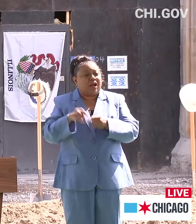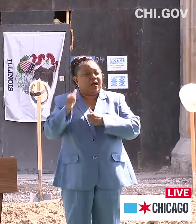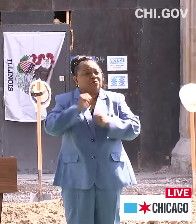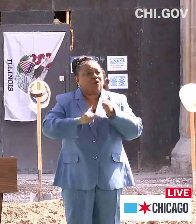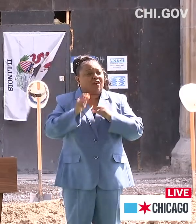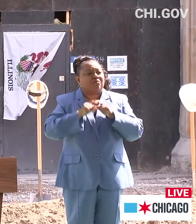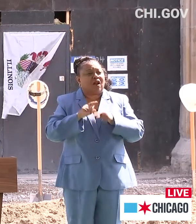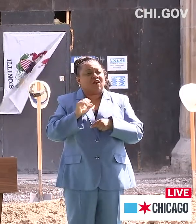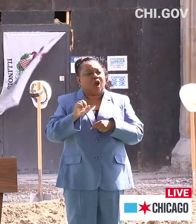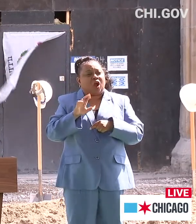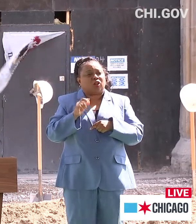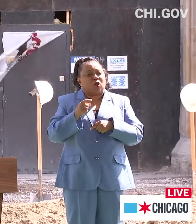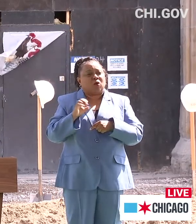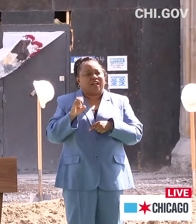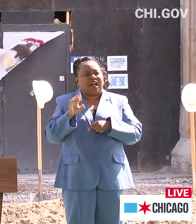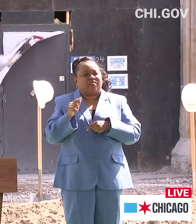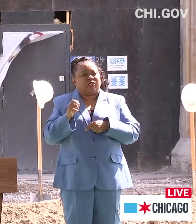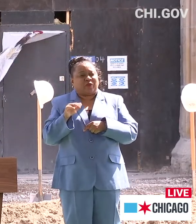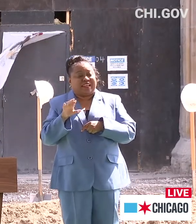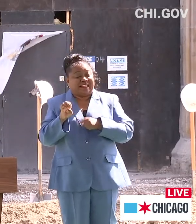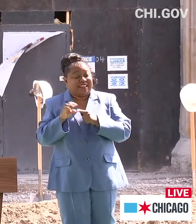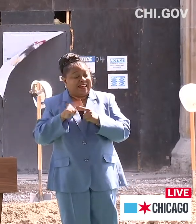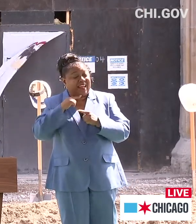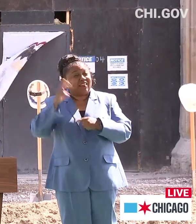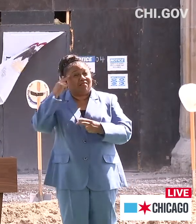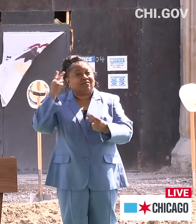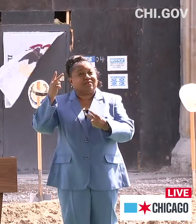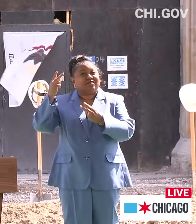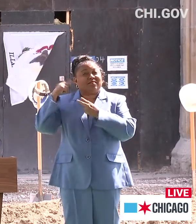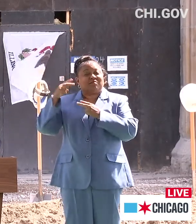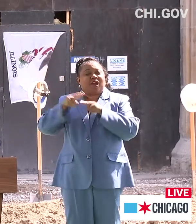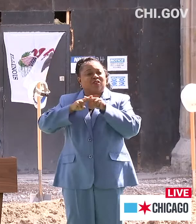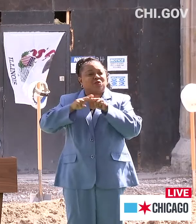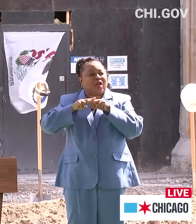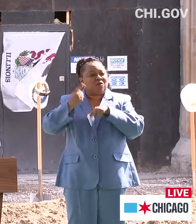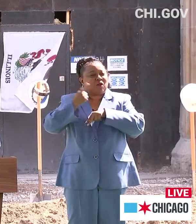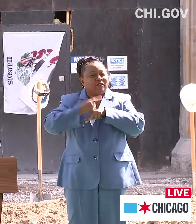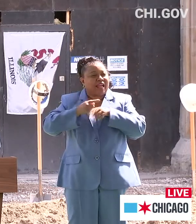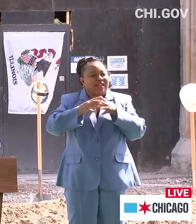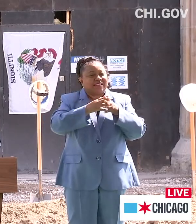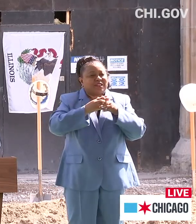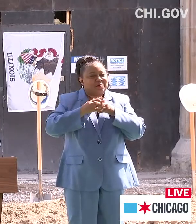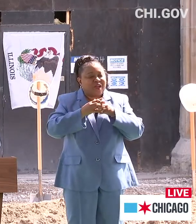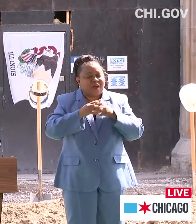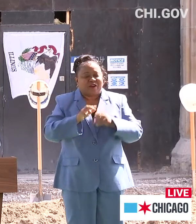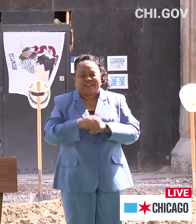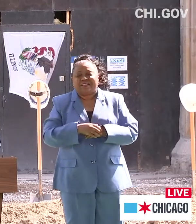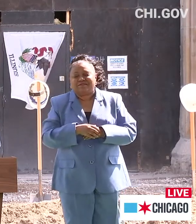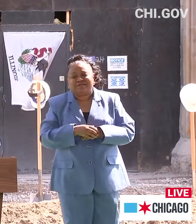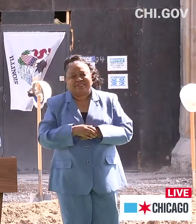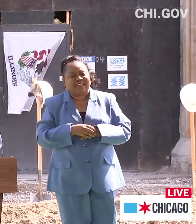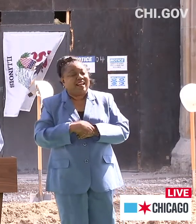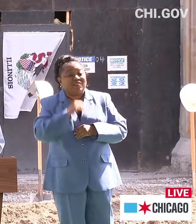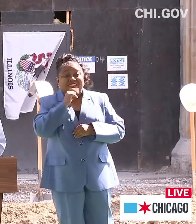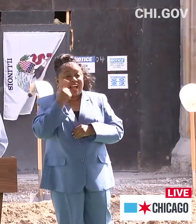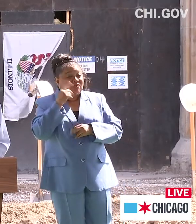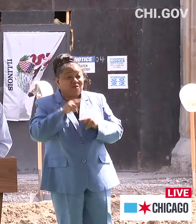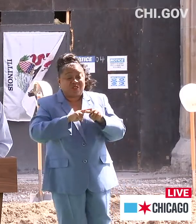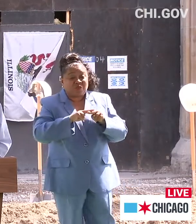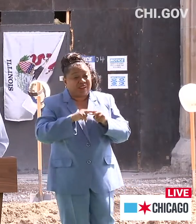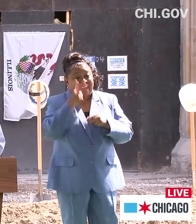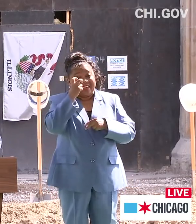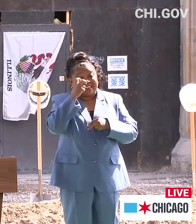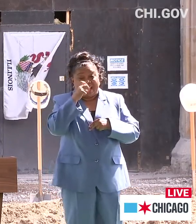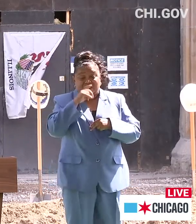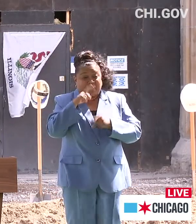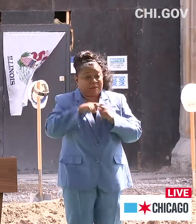performed by Arlo Guthrie. And I think back about the railroad days in America. Were it not for the railroads, I doubt